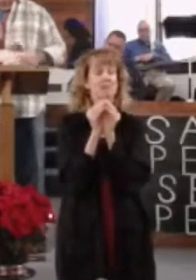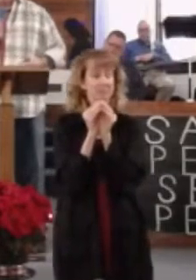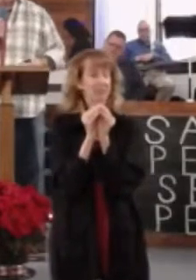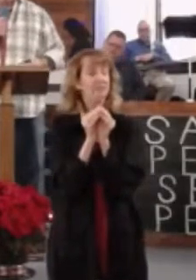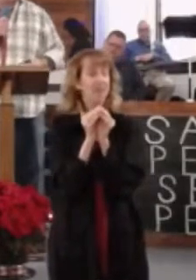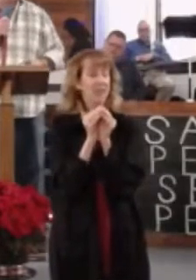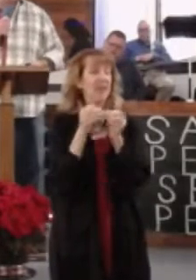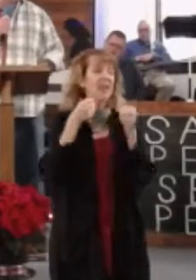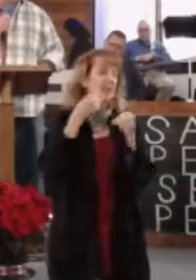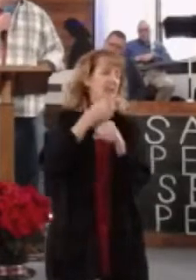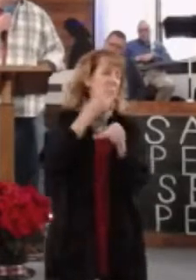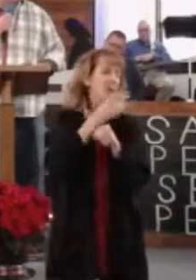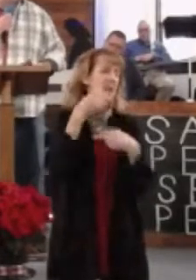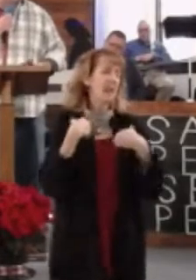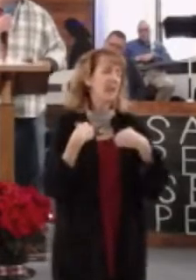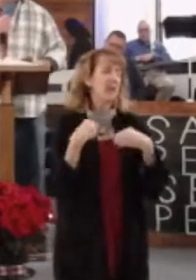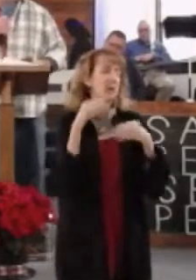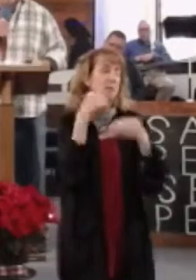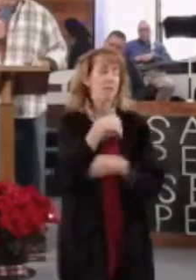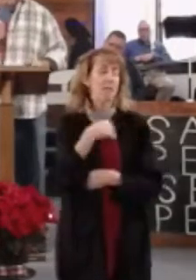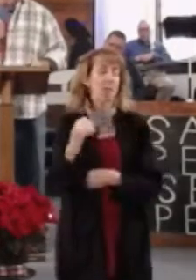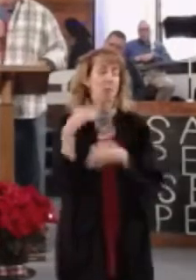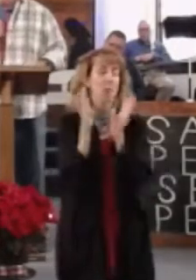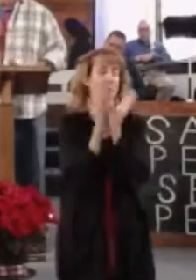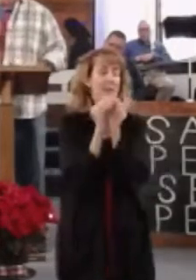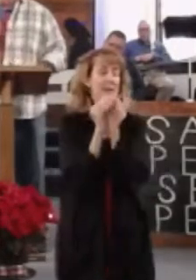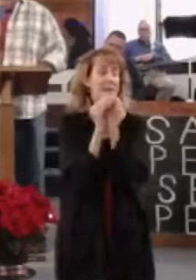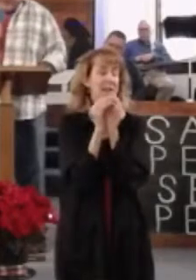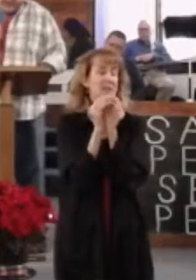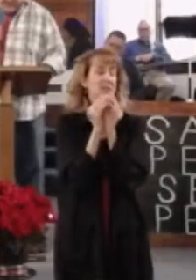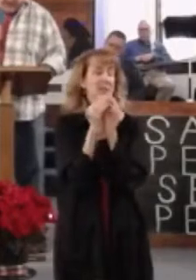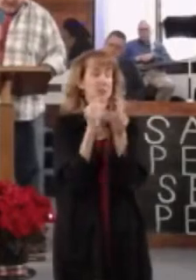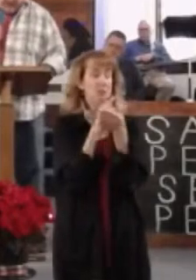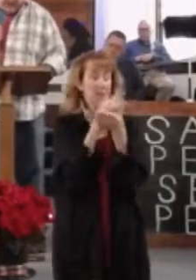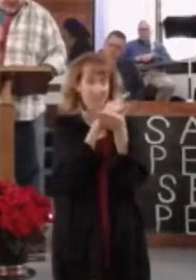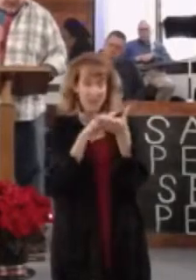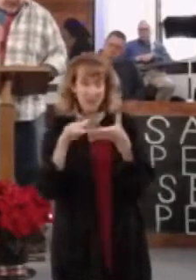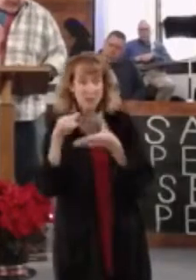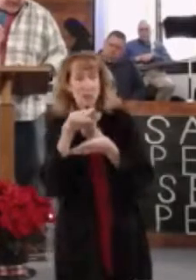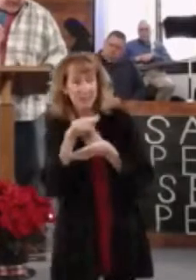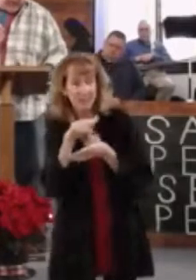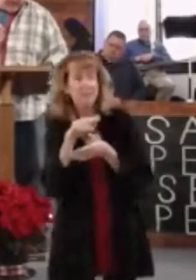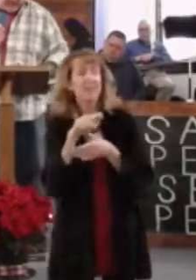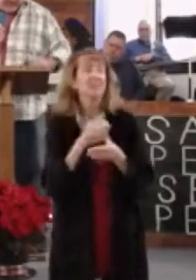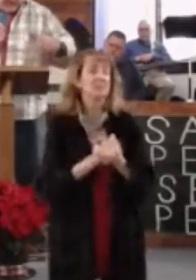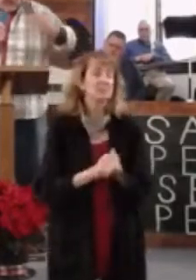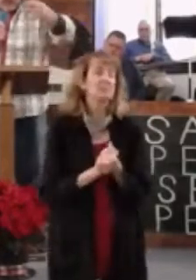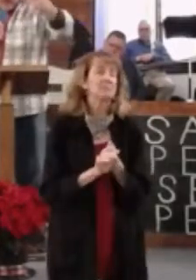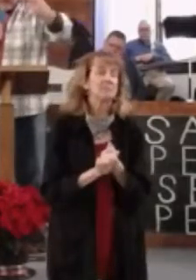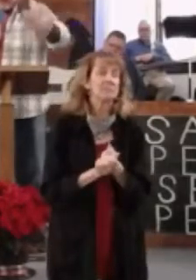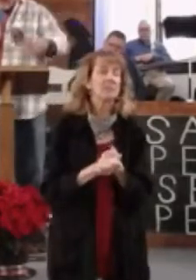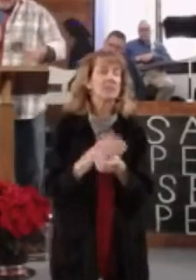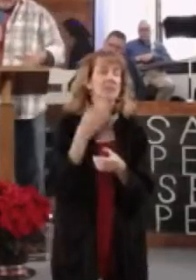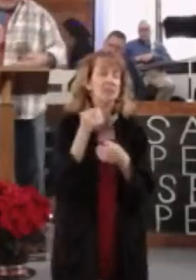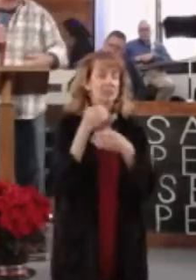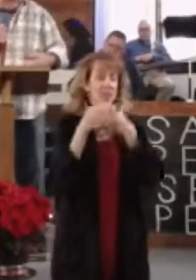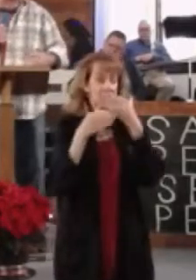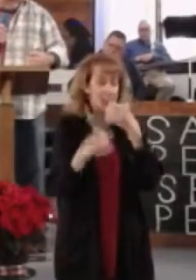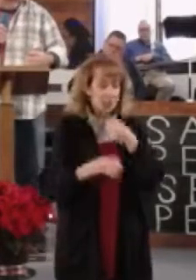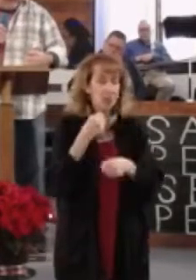to every year, and we kind of look at what's going on for the current year going